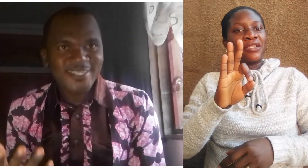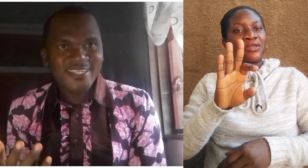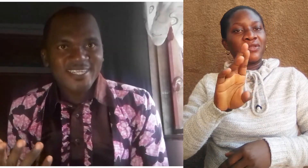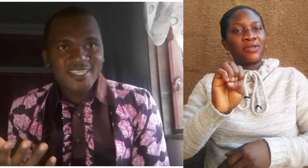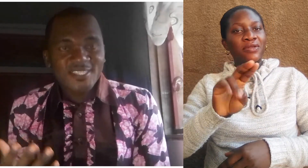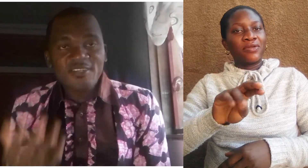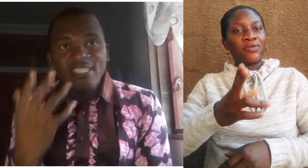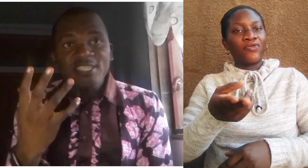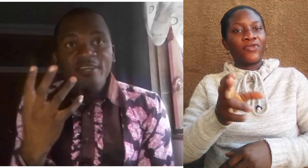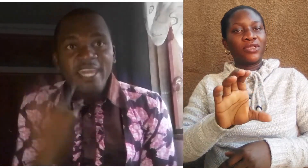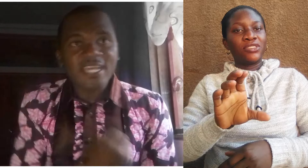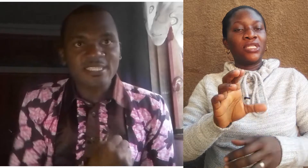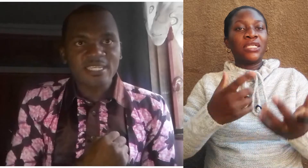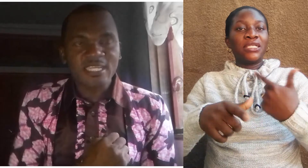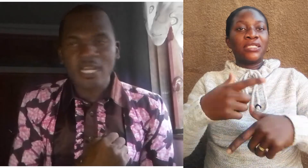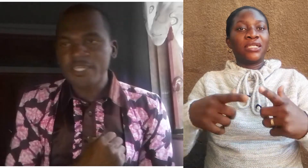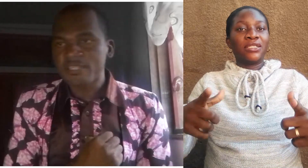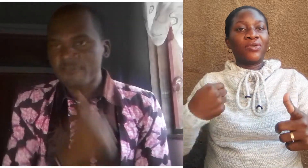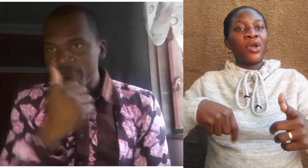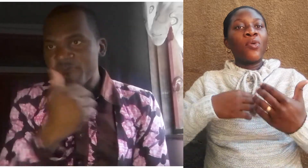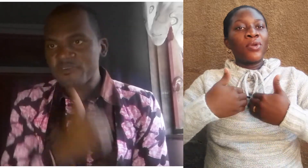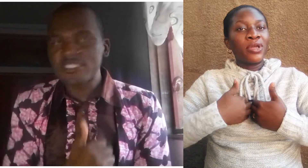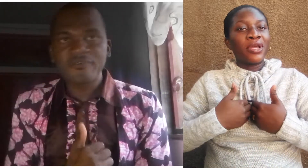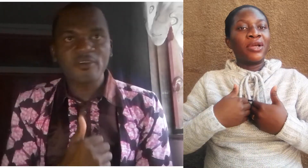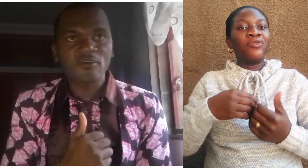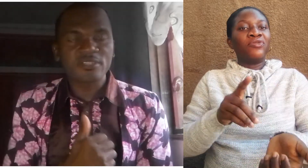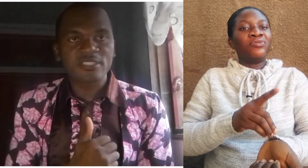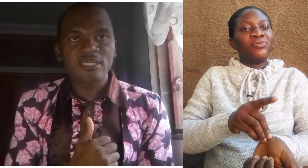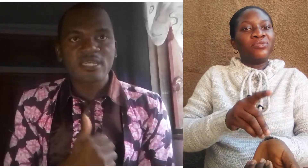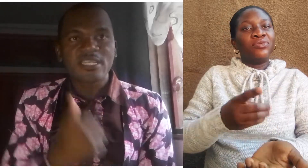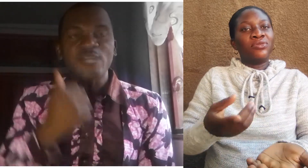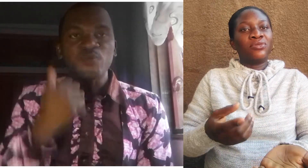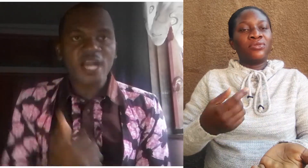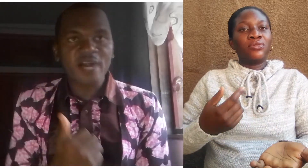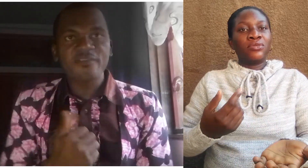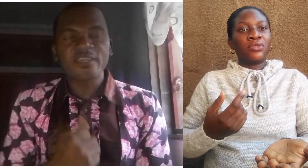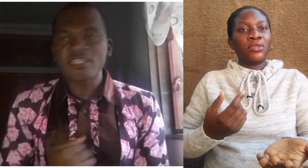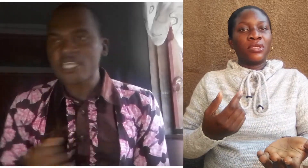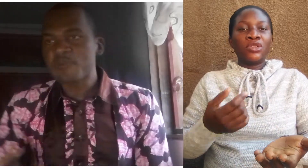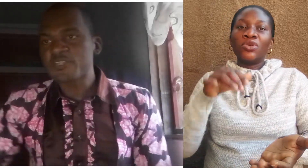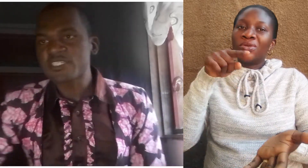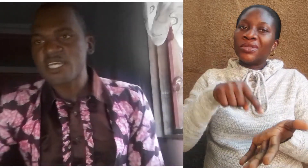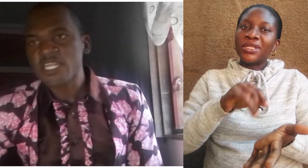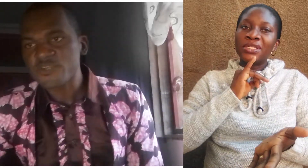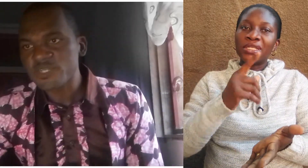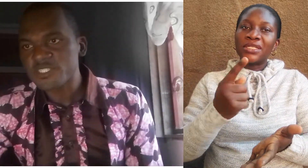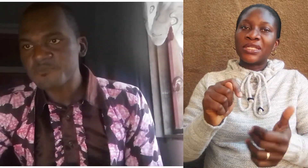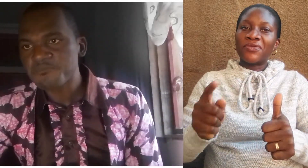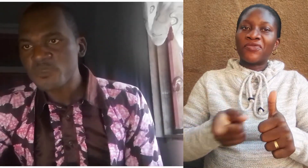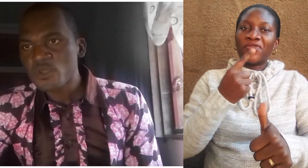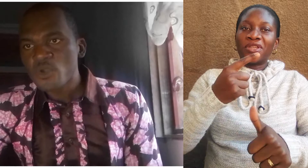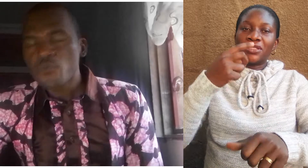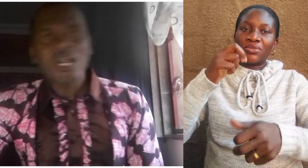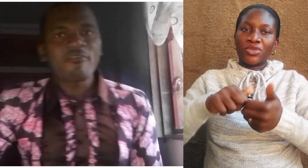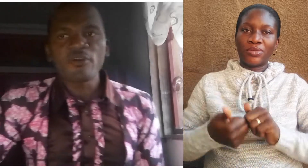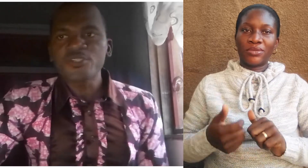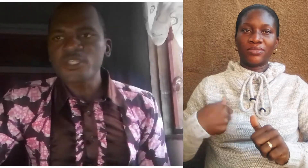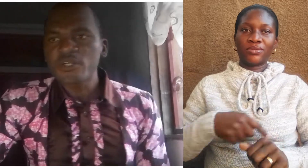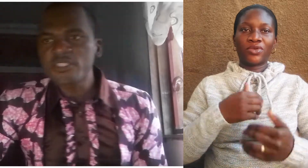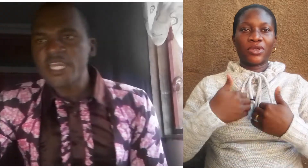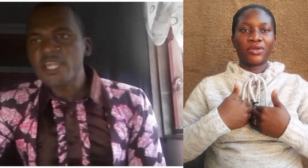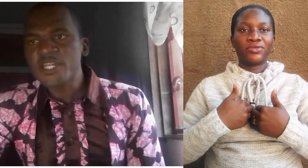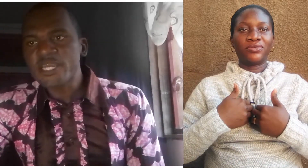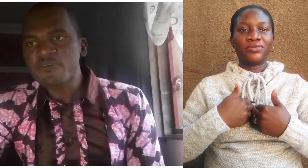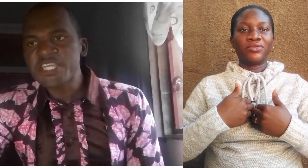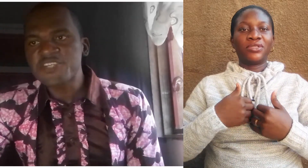documents. So this is the case in the first difficulty that we have in Gabonese Sign Language. We have